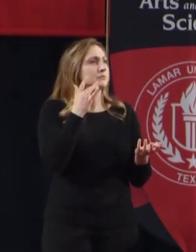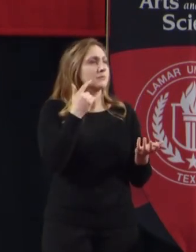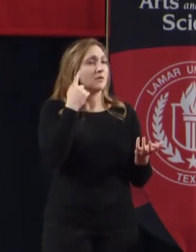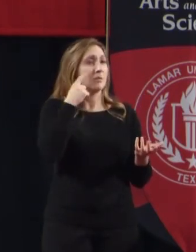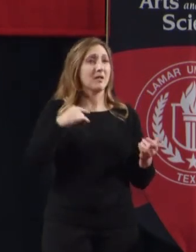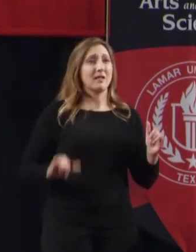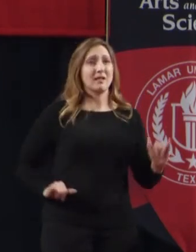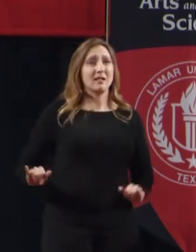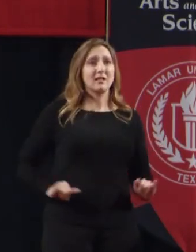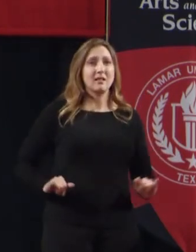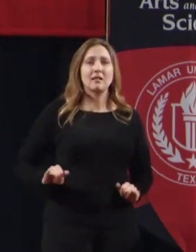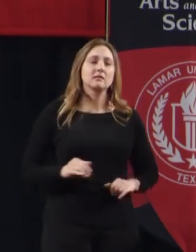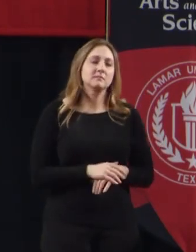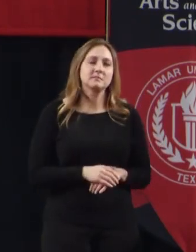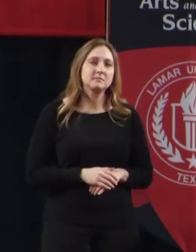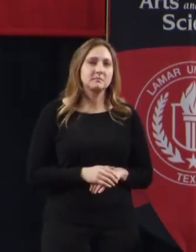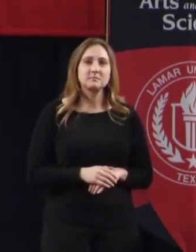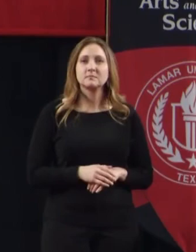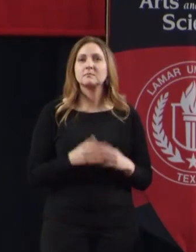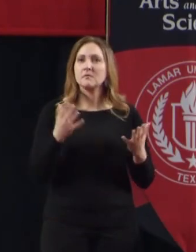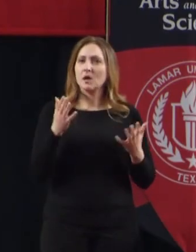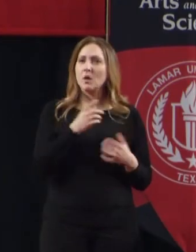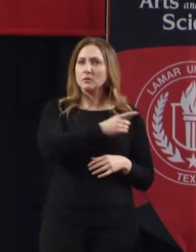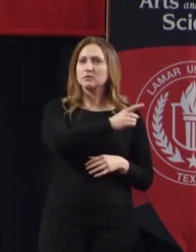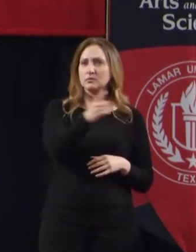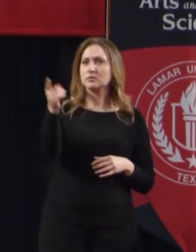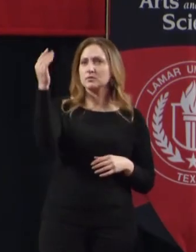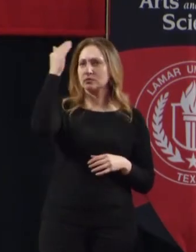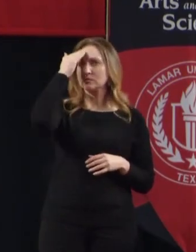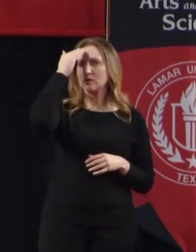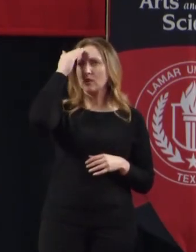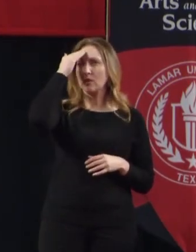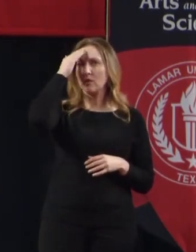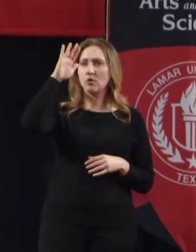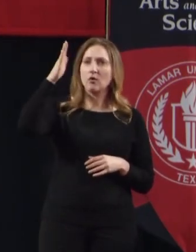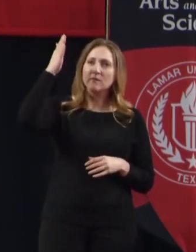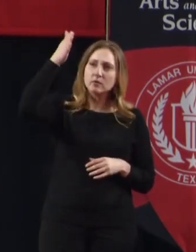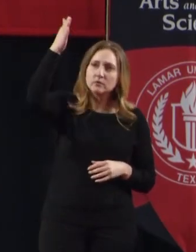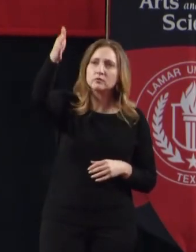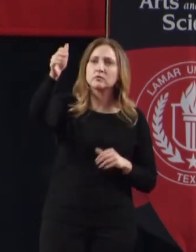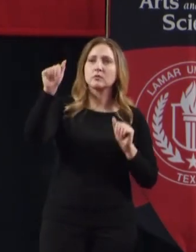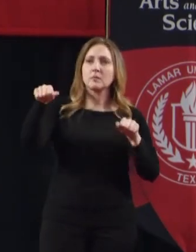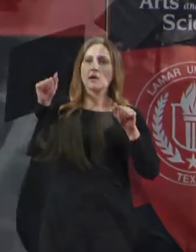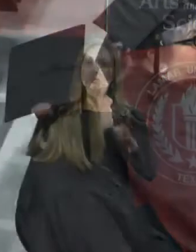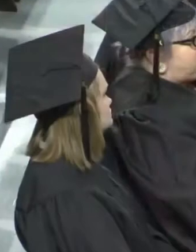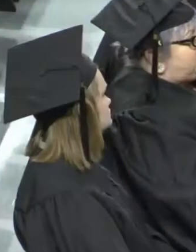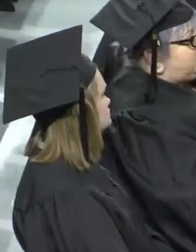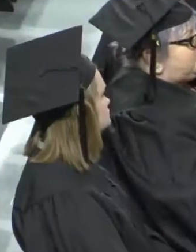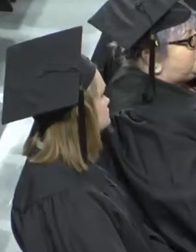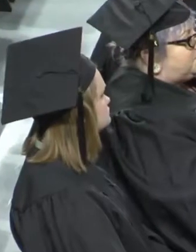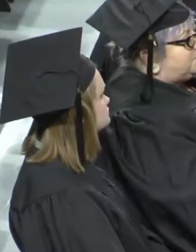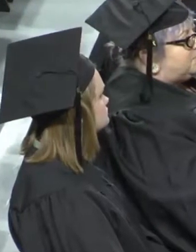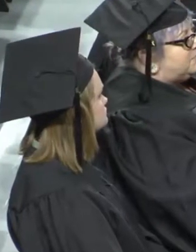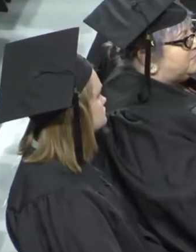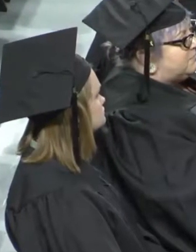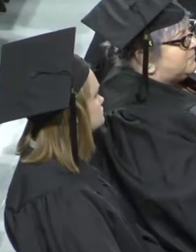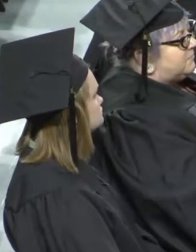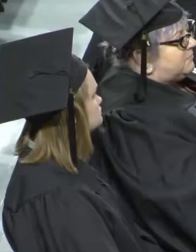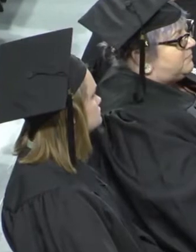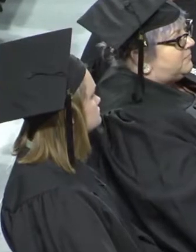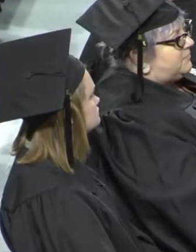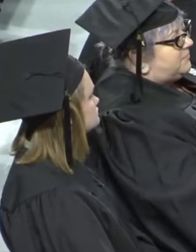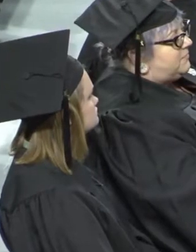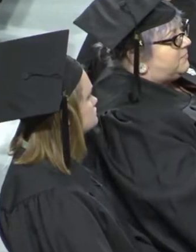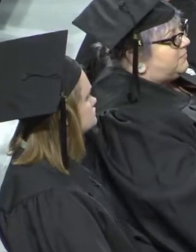own horn, but to make you aware of the wide variety of opportunities that are possible with your degrees